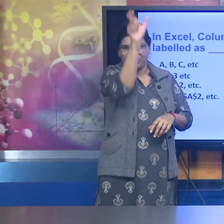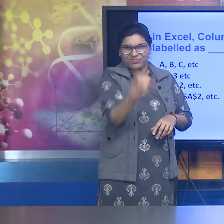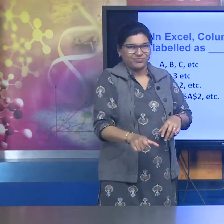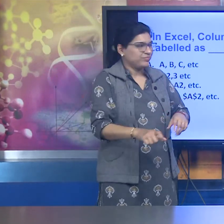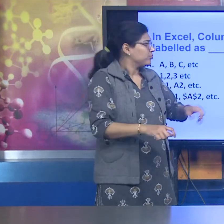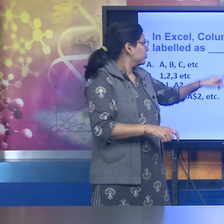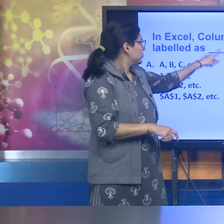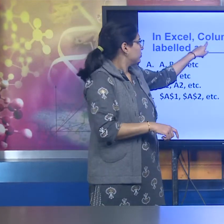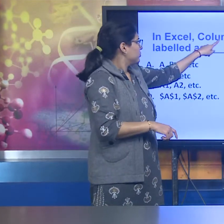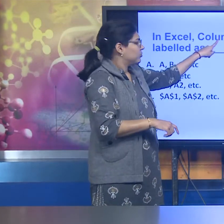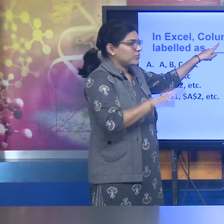In Excel,